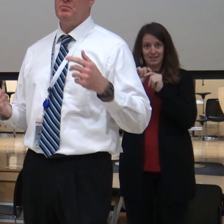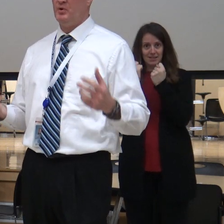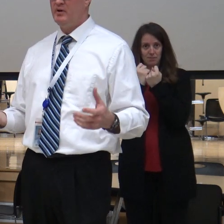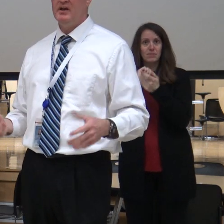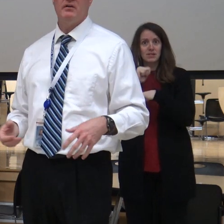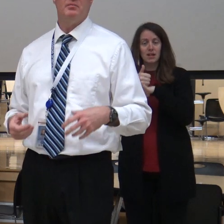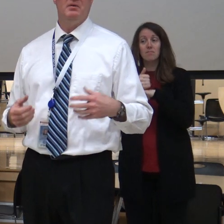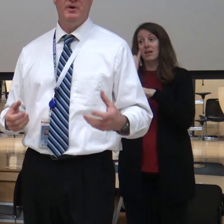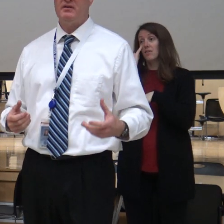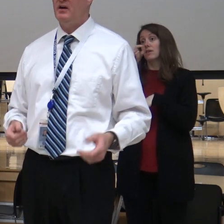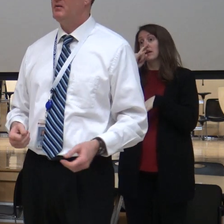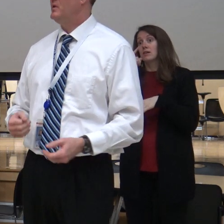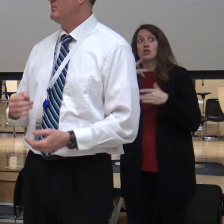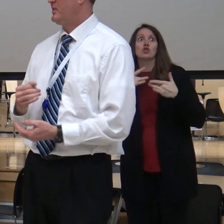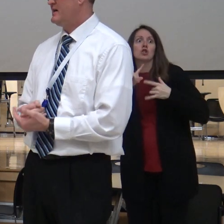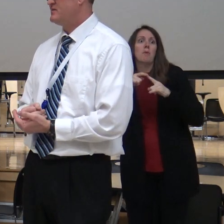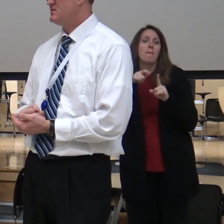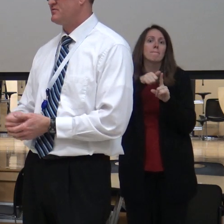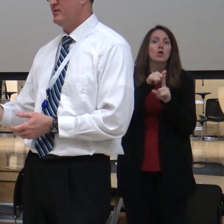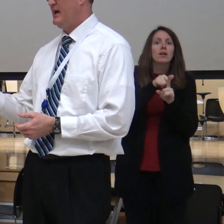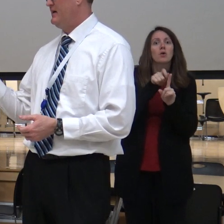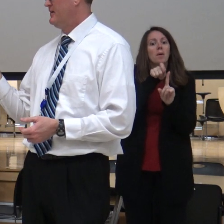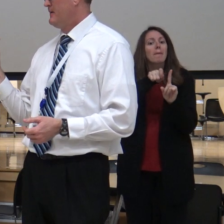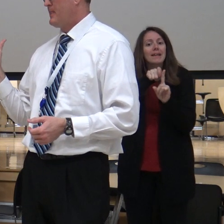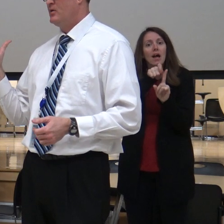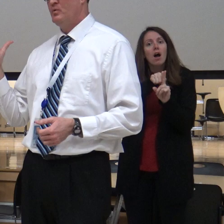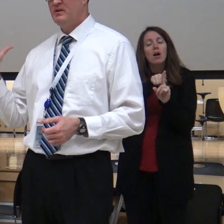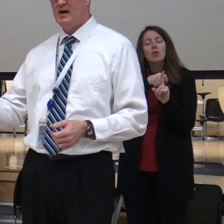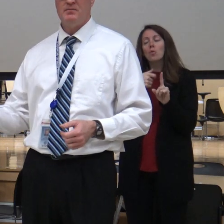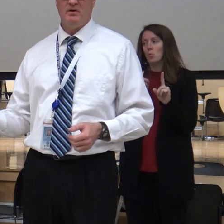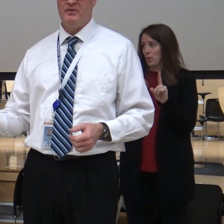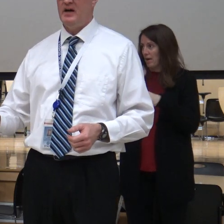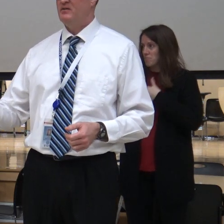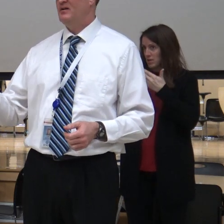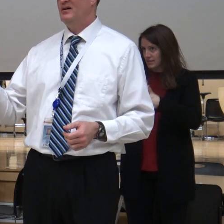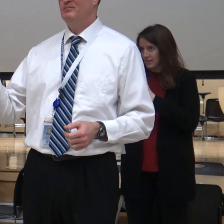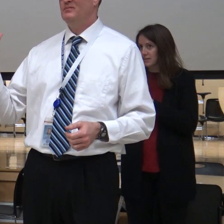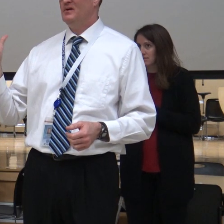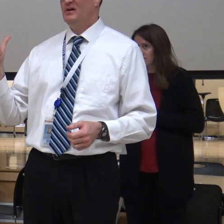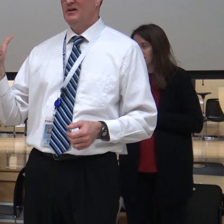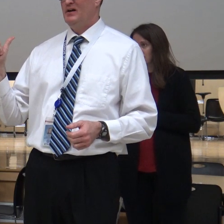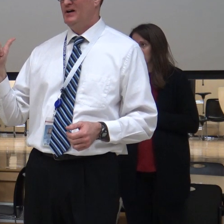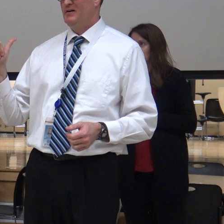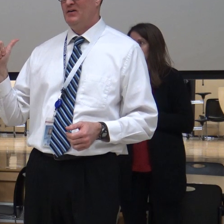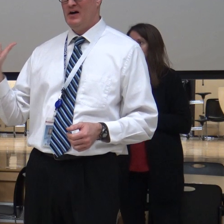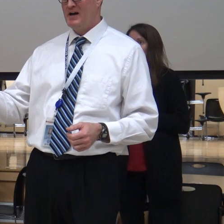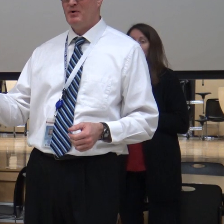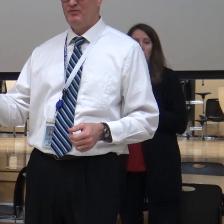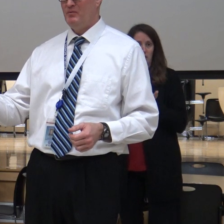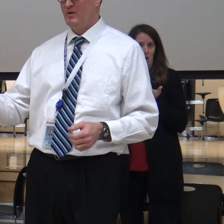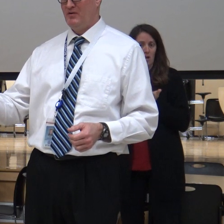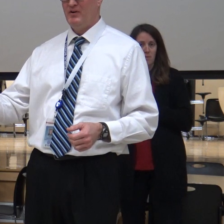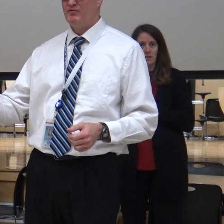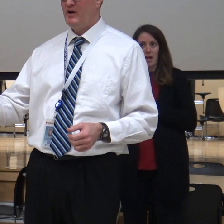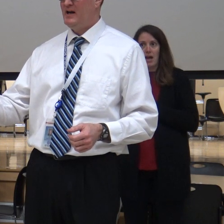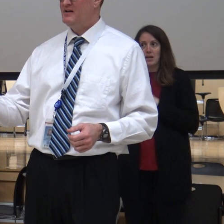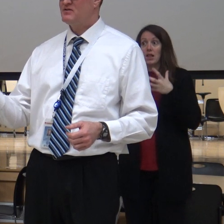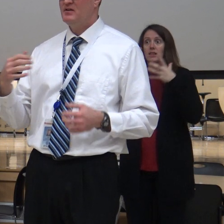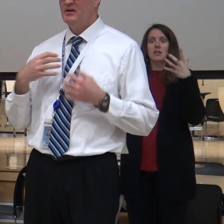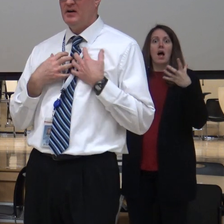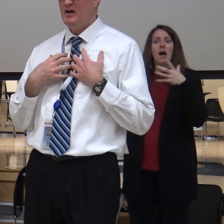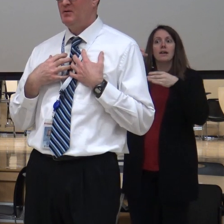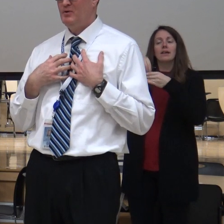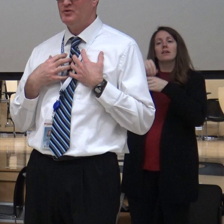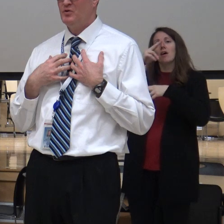worried about bullying or they're being picked on, we have processes for that. You know, we talk about that a lot about with our Fun